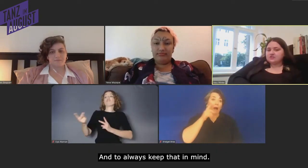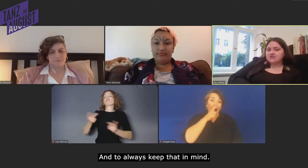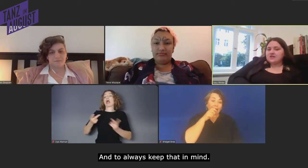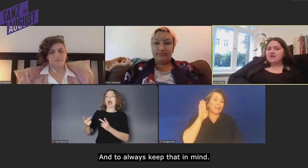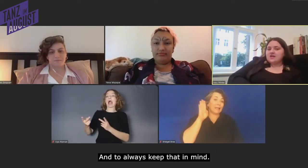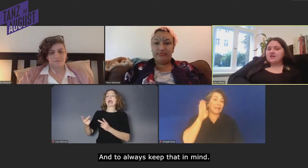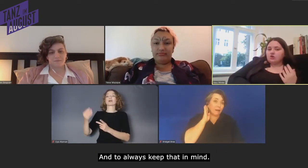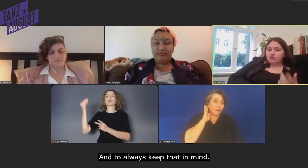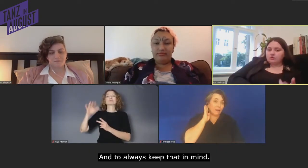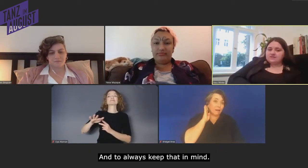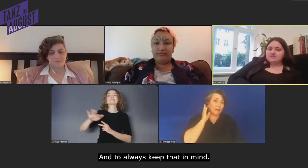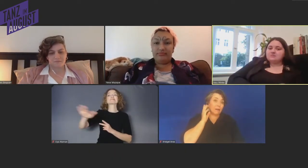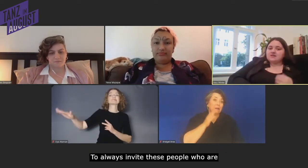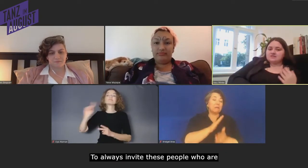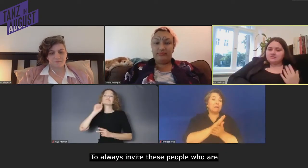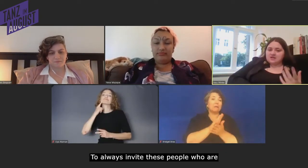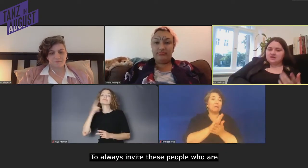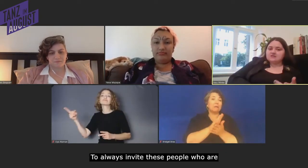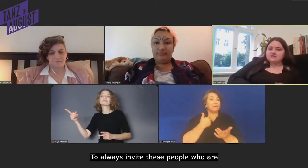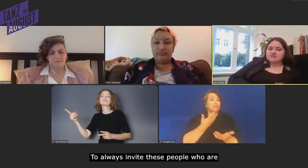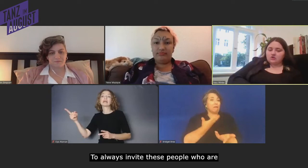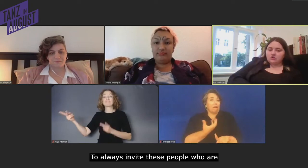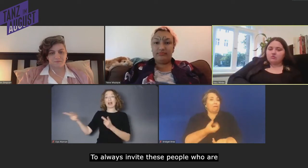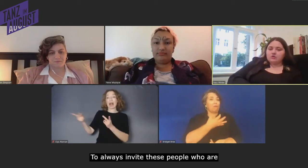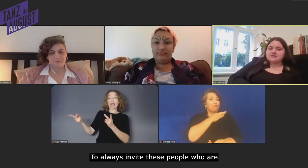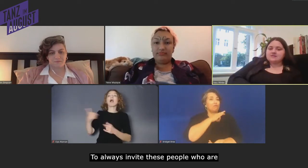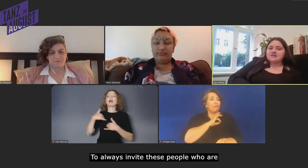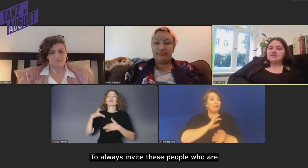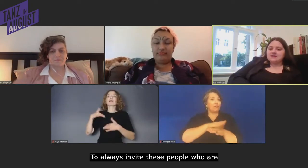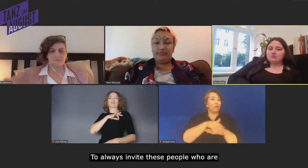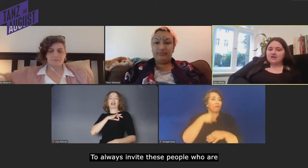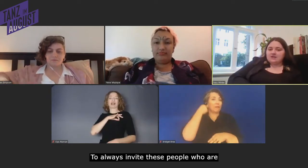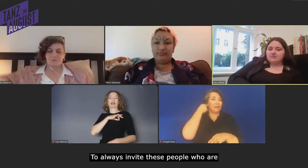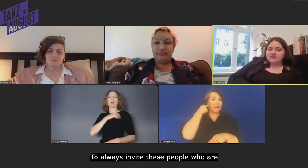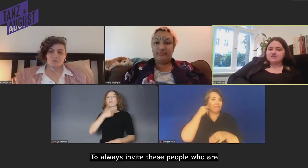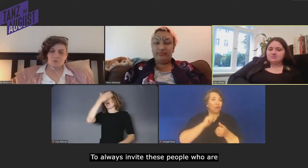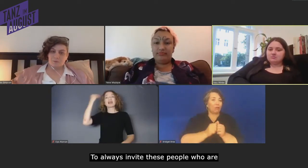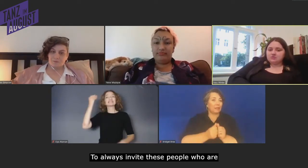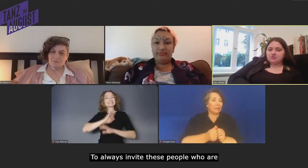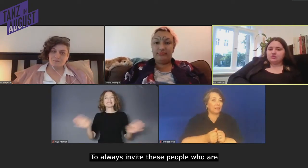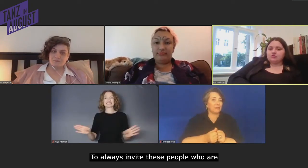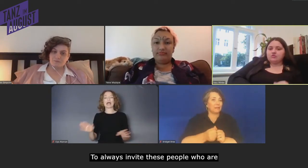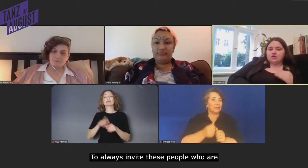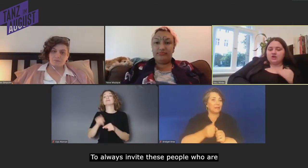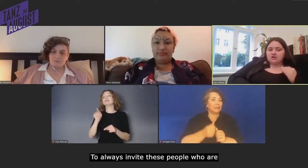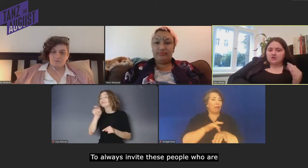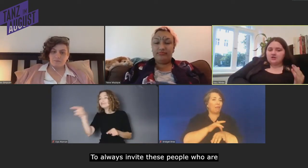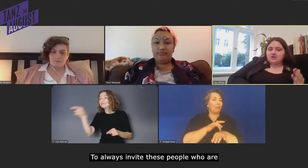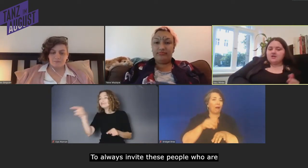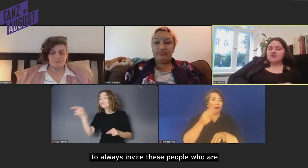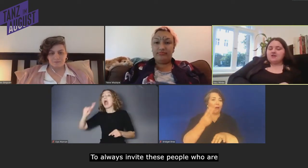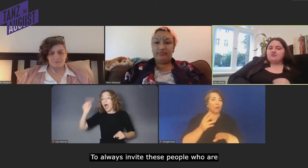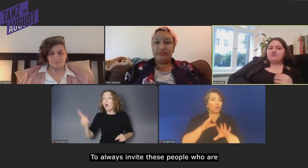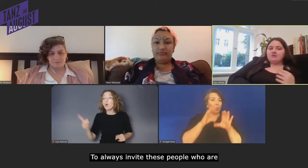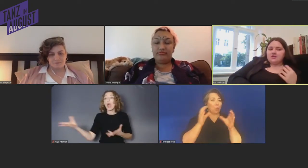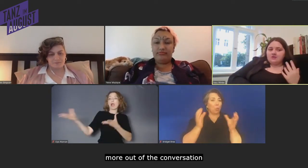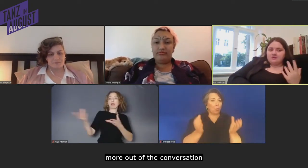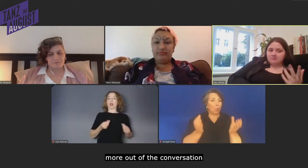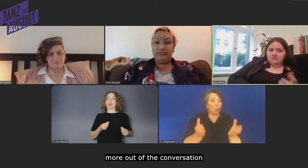world. And to always keep that in mind, and to always invite these people who are